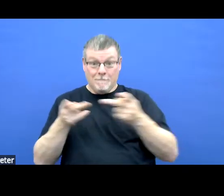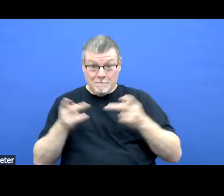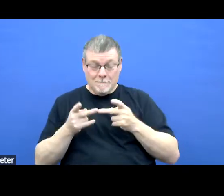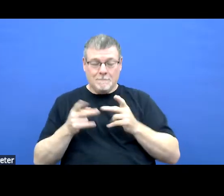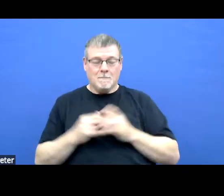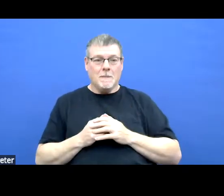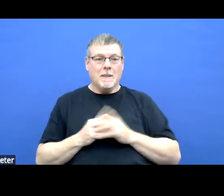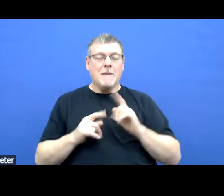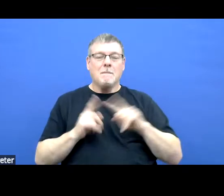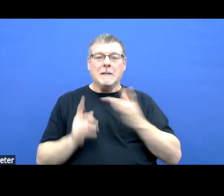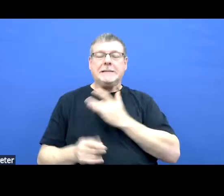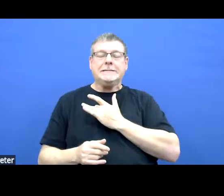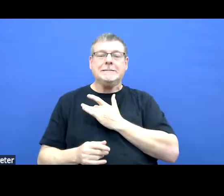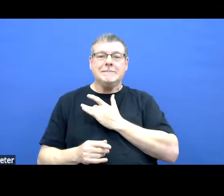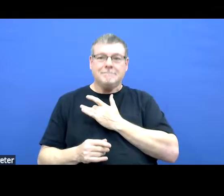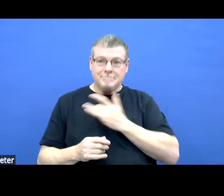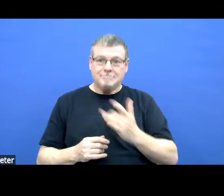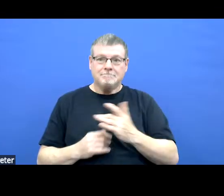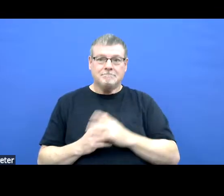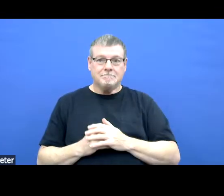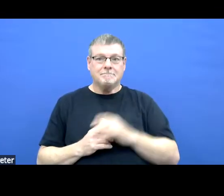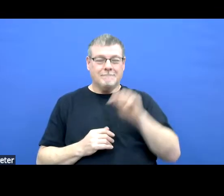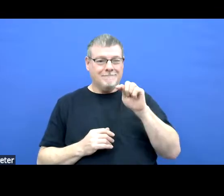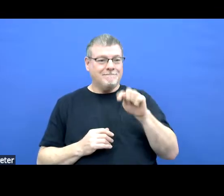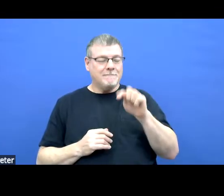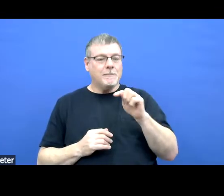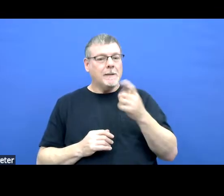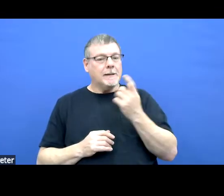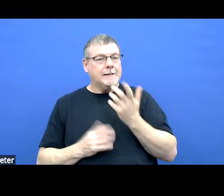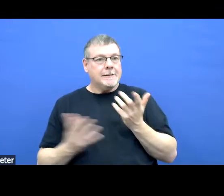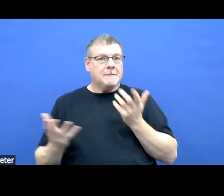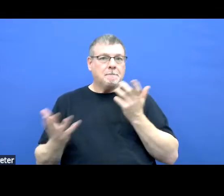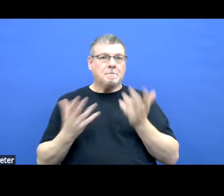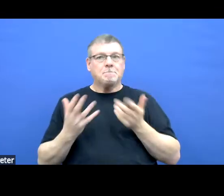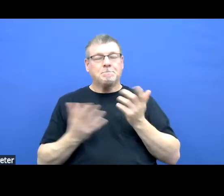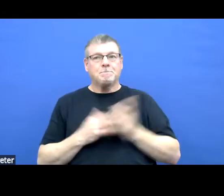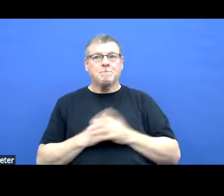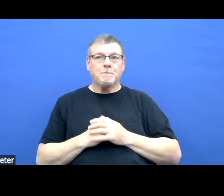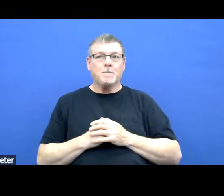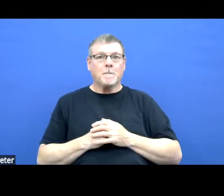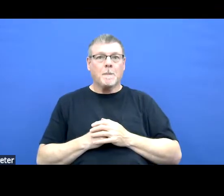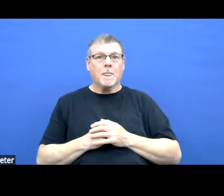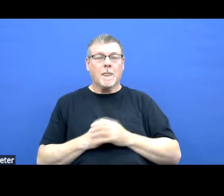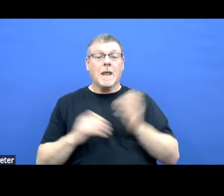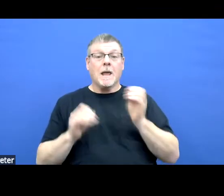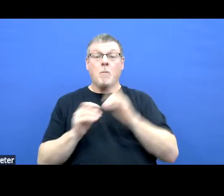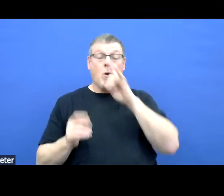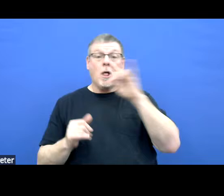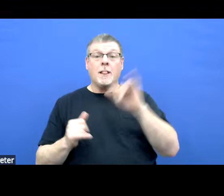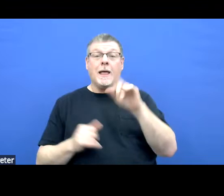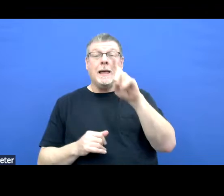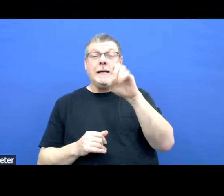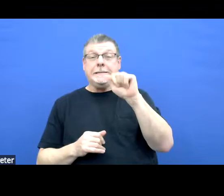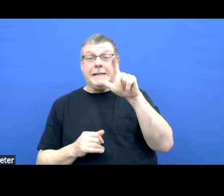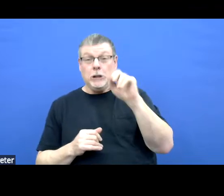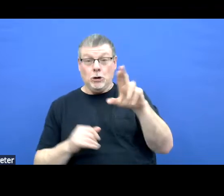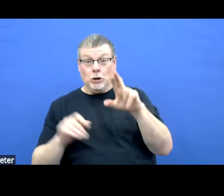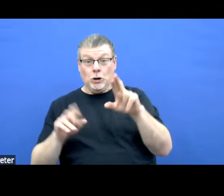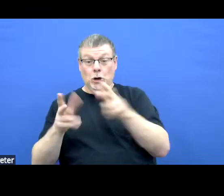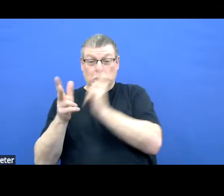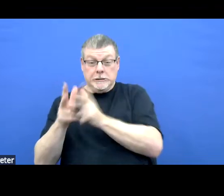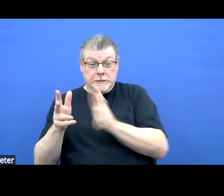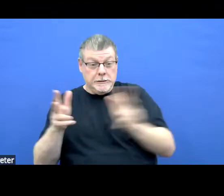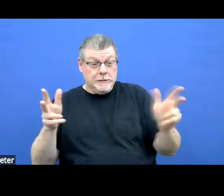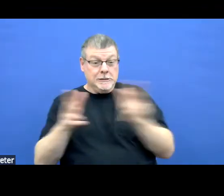we typically, you know, this is one of the things, for like the car dealerships that get